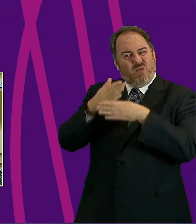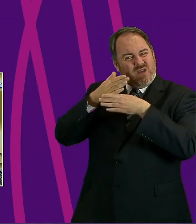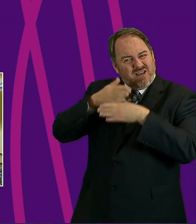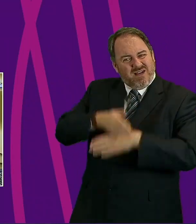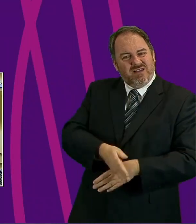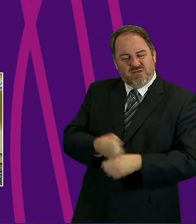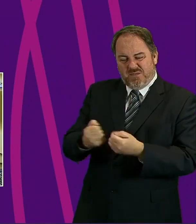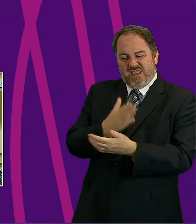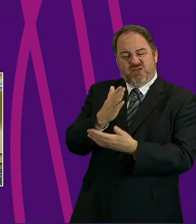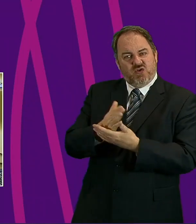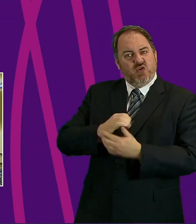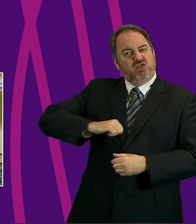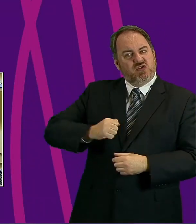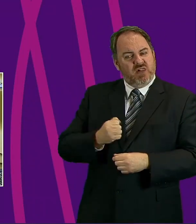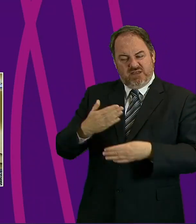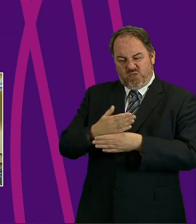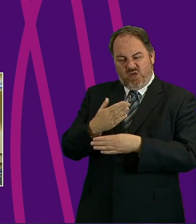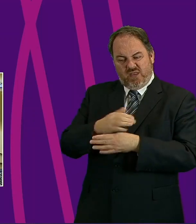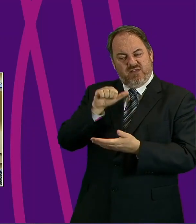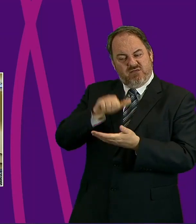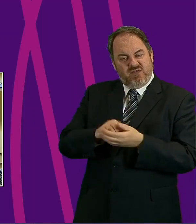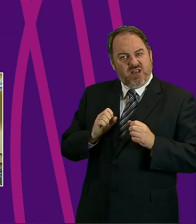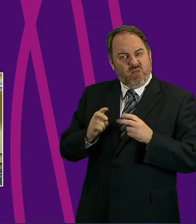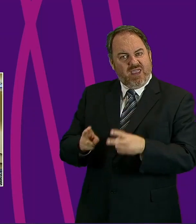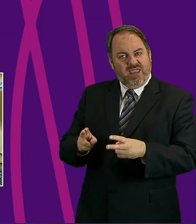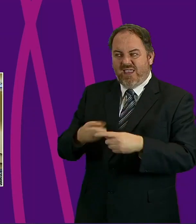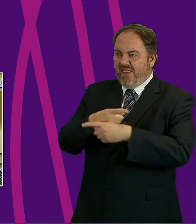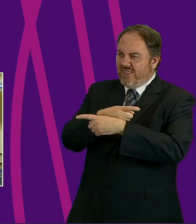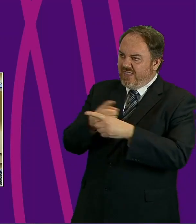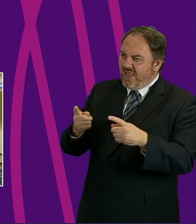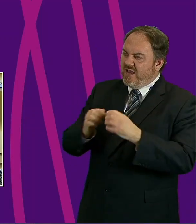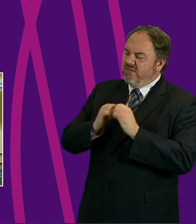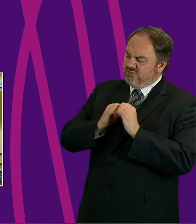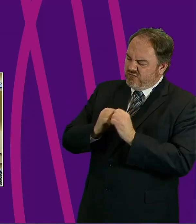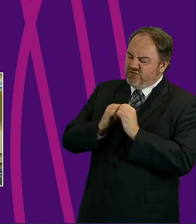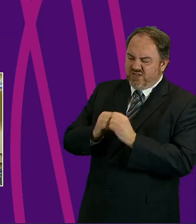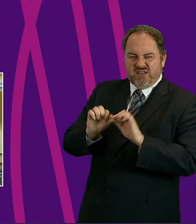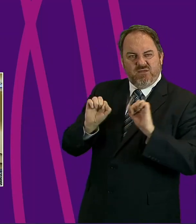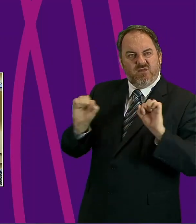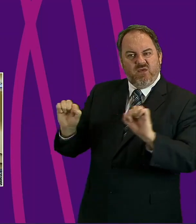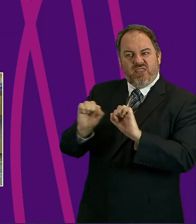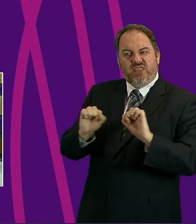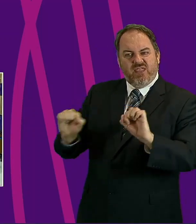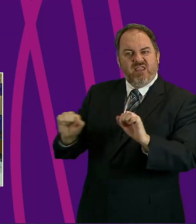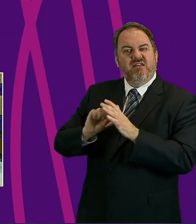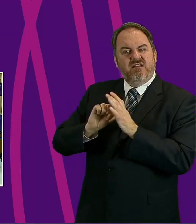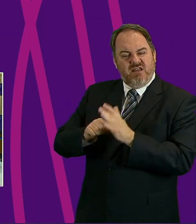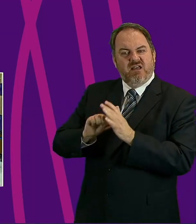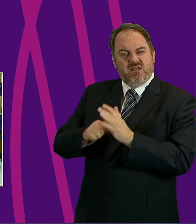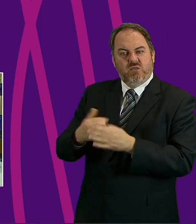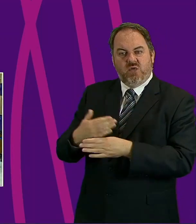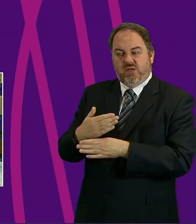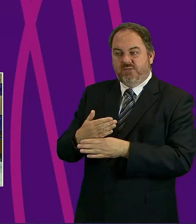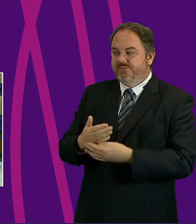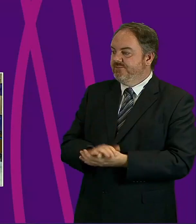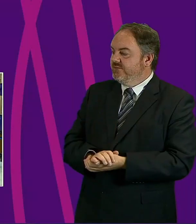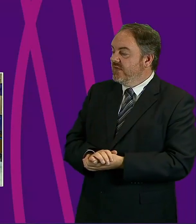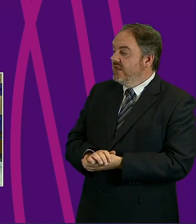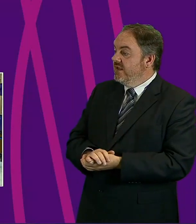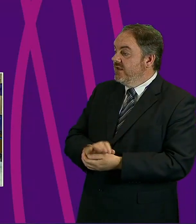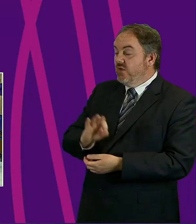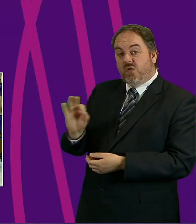appropriately, and they certainly have my deep and long-lasting gratitude for the job that they're doing. Question number 2, Richard